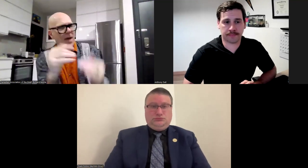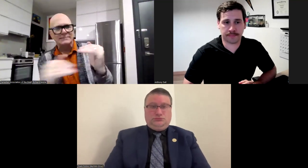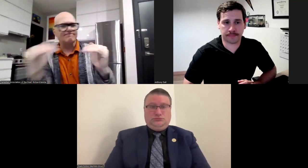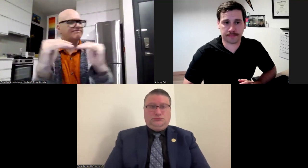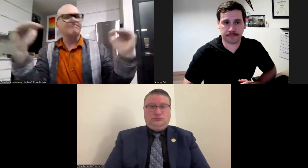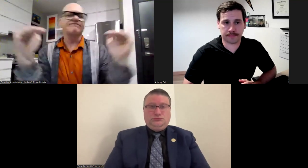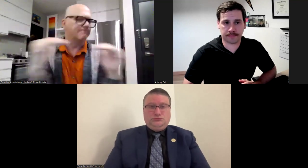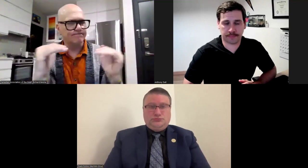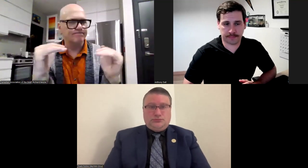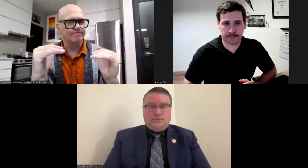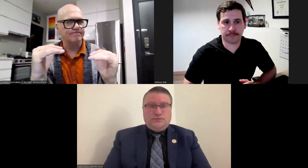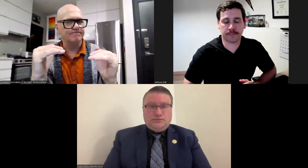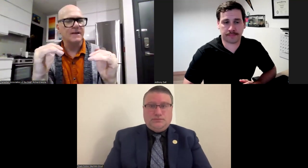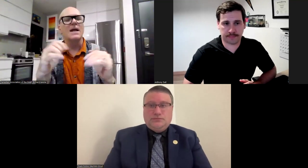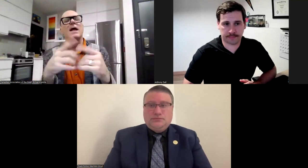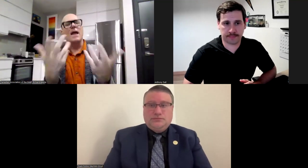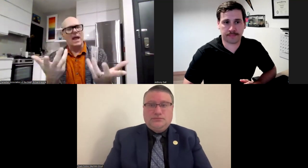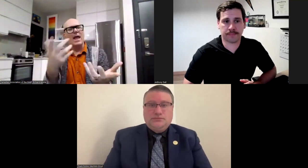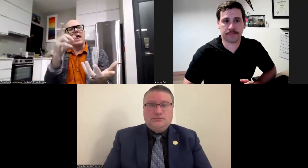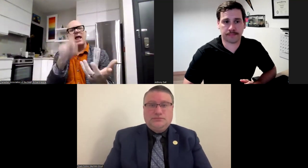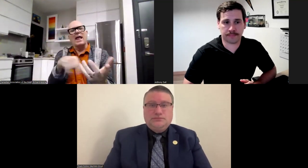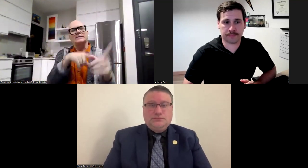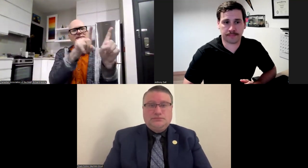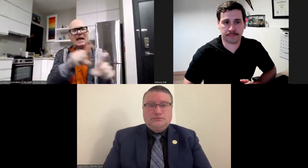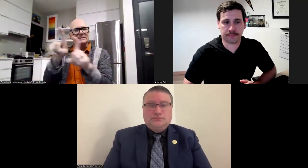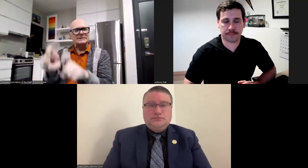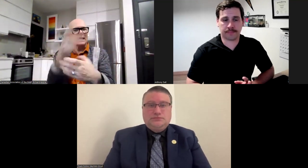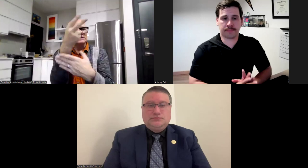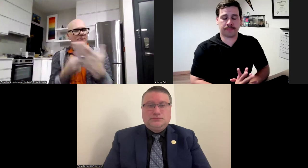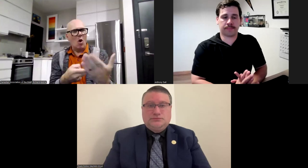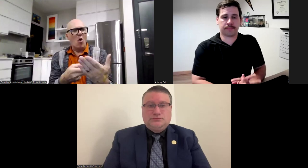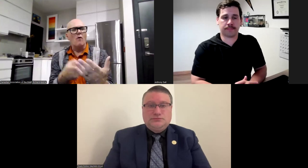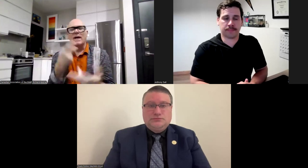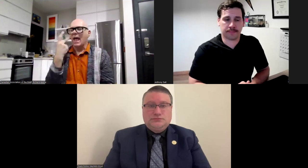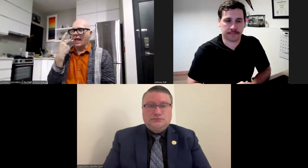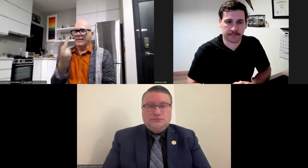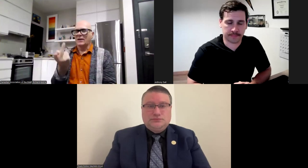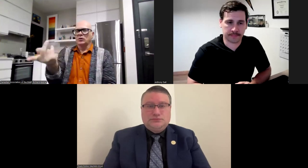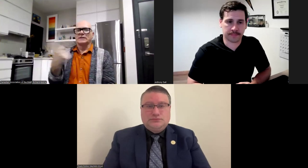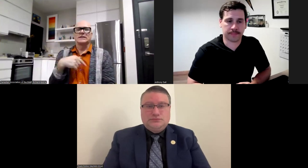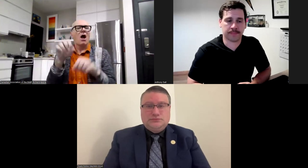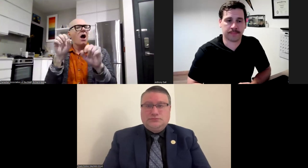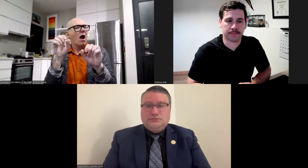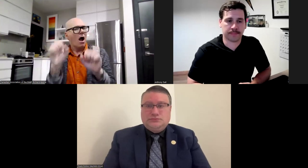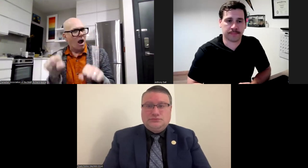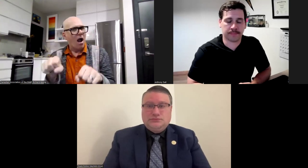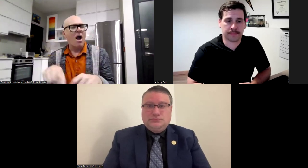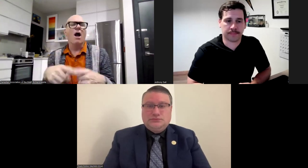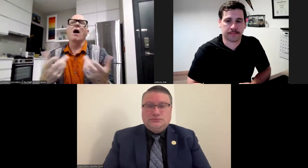take this out of court. I mean, it's not a court issue if your child just had access to language. And so when we went to court, we argued